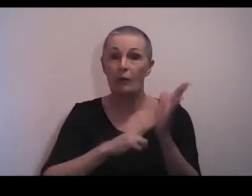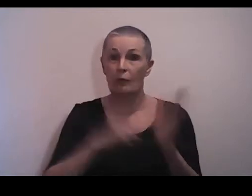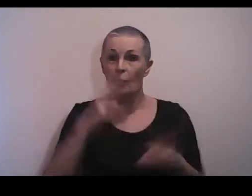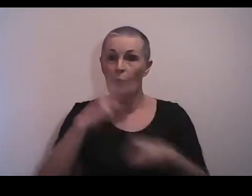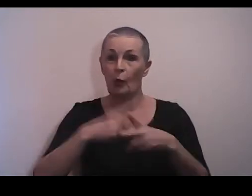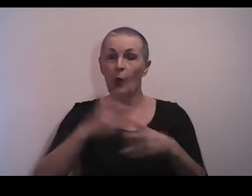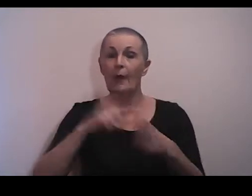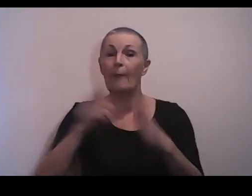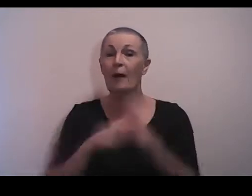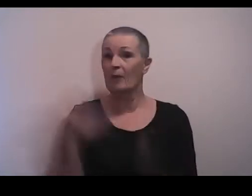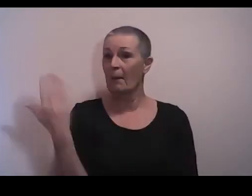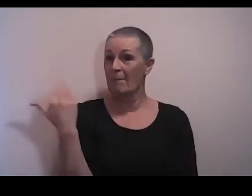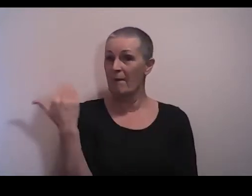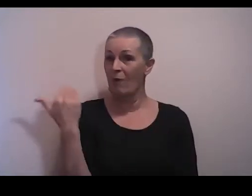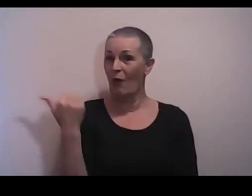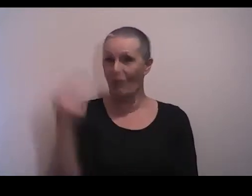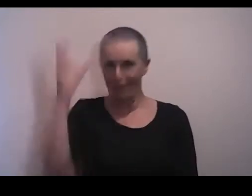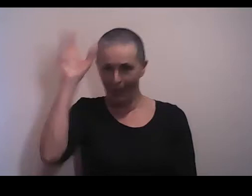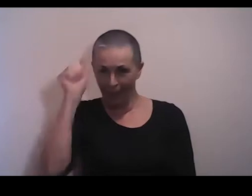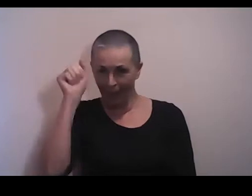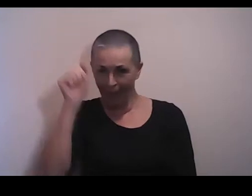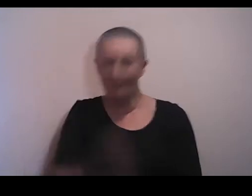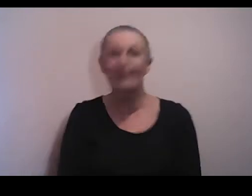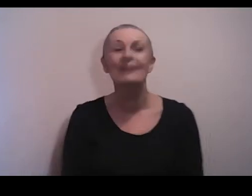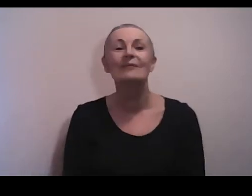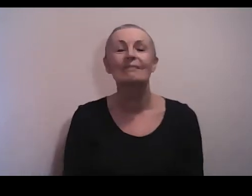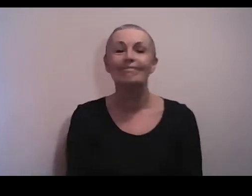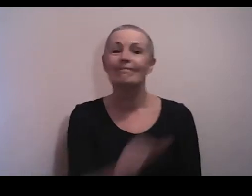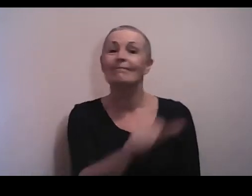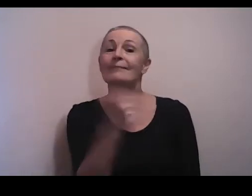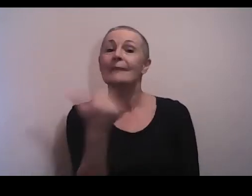Okay, the next exercise is a little bit more tricky.